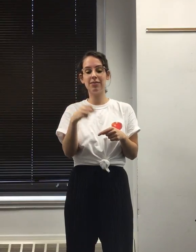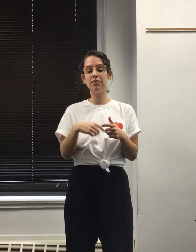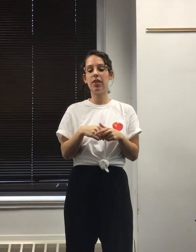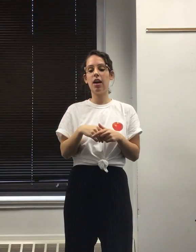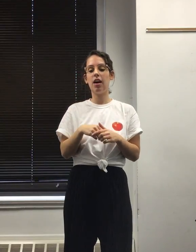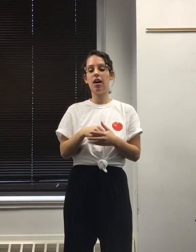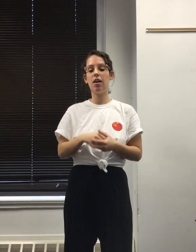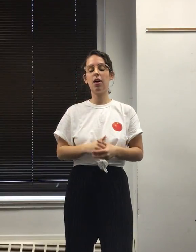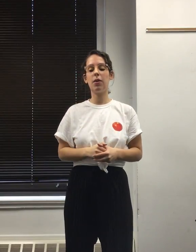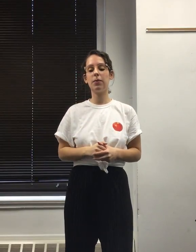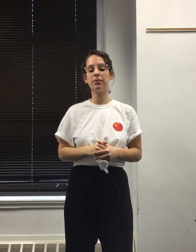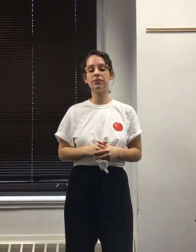Example is this.